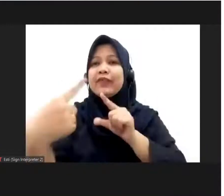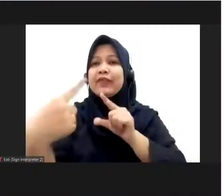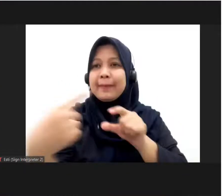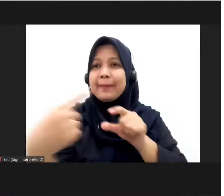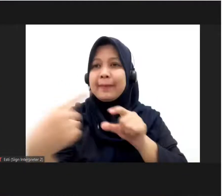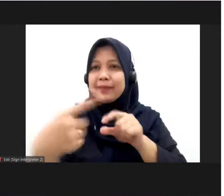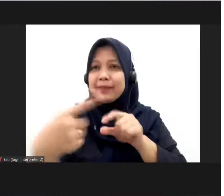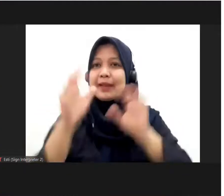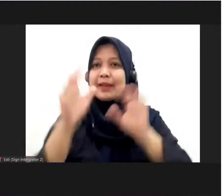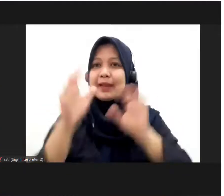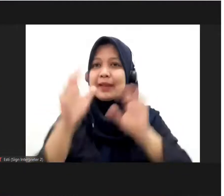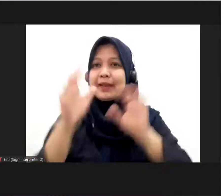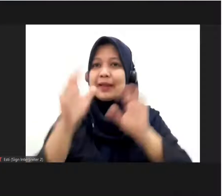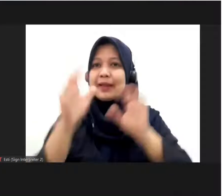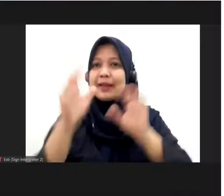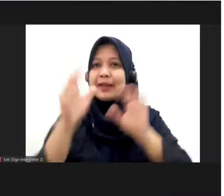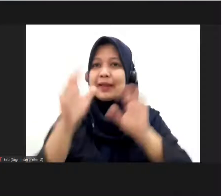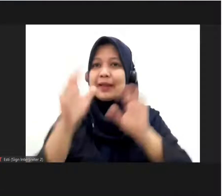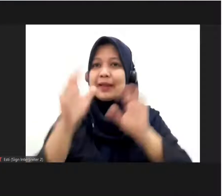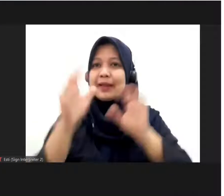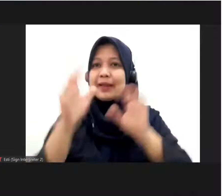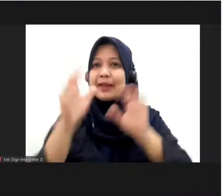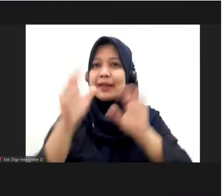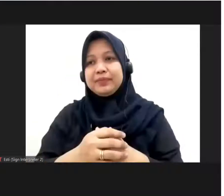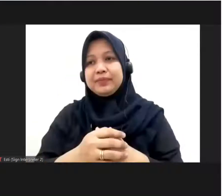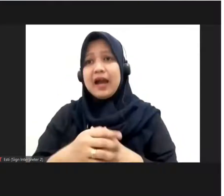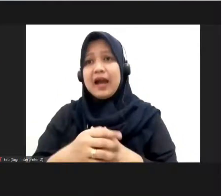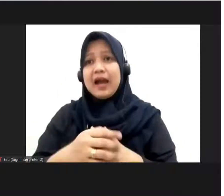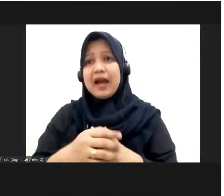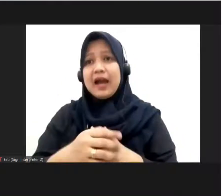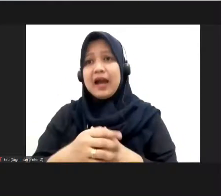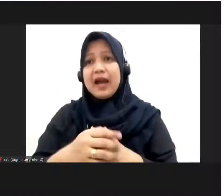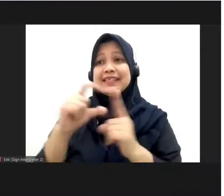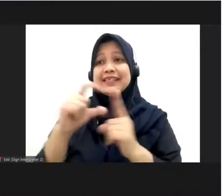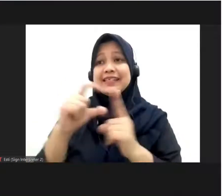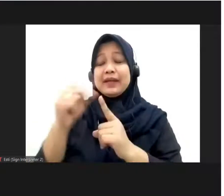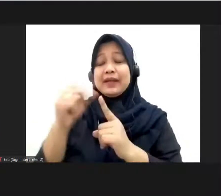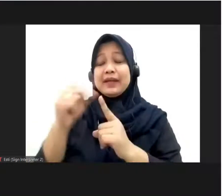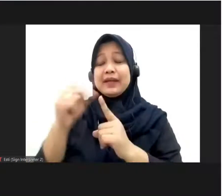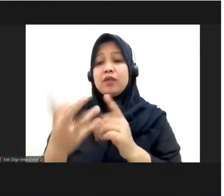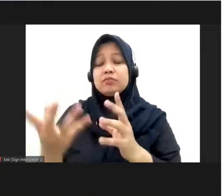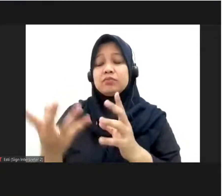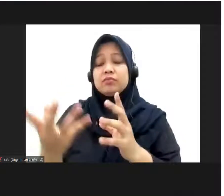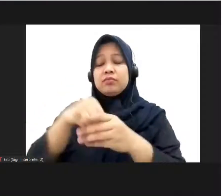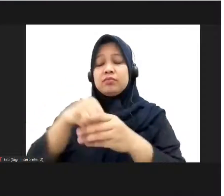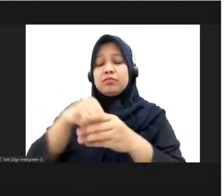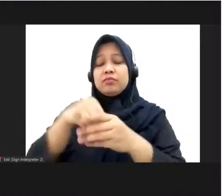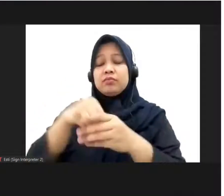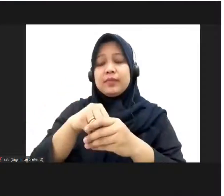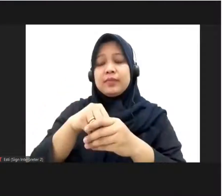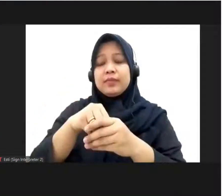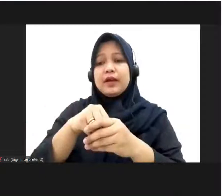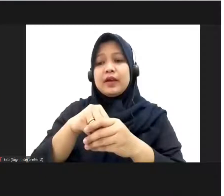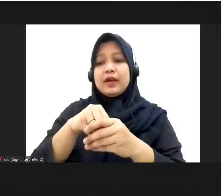NAPSI VDC, one of our organization where we are involved with, we have a